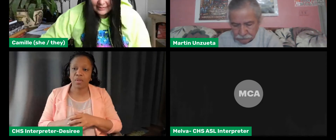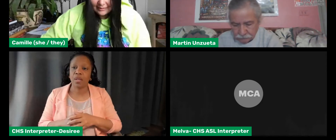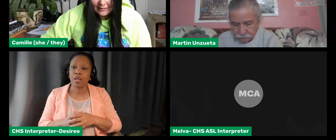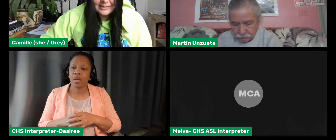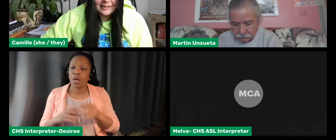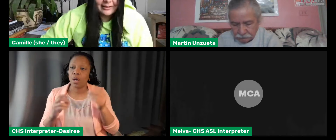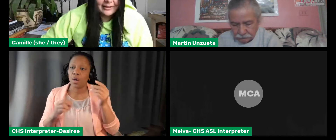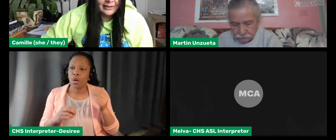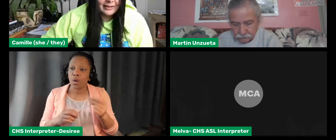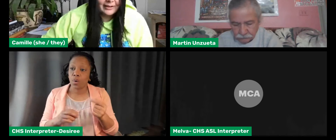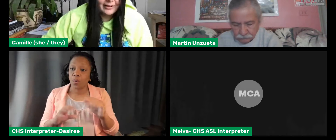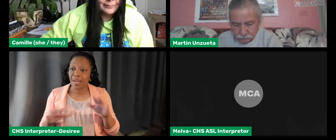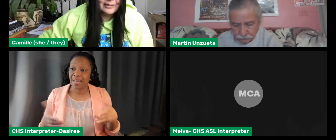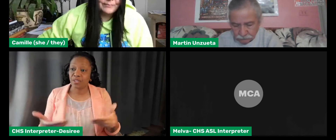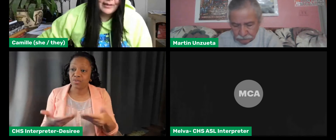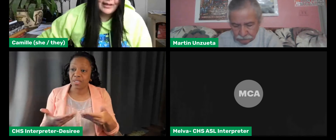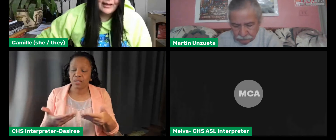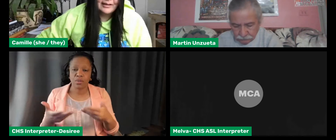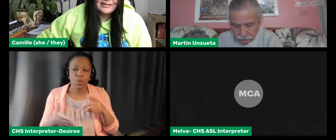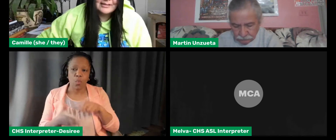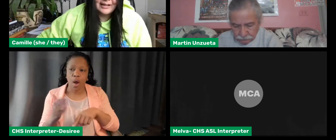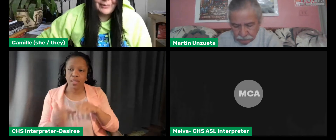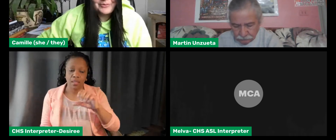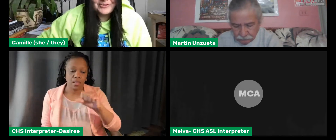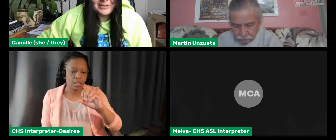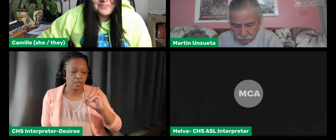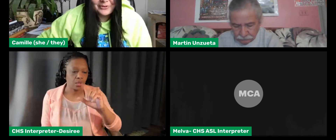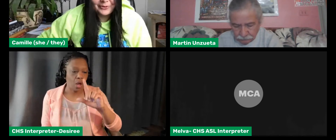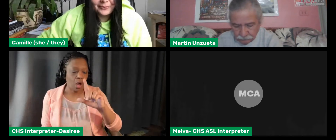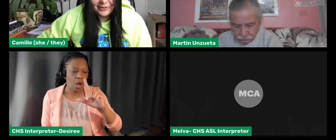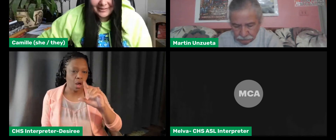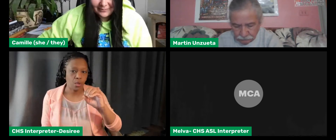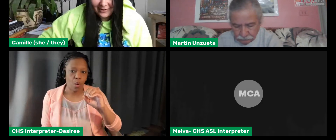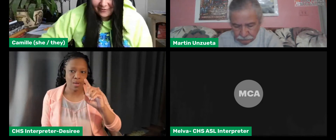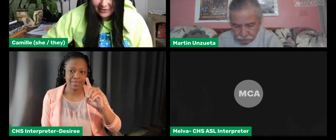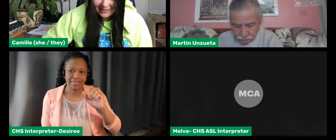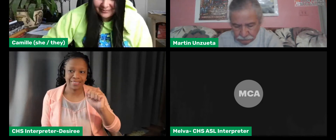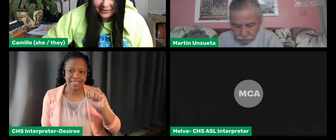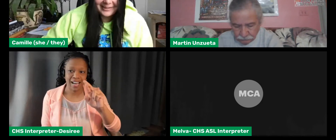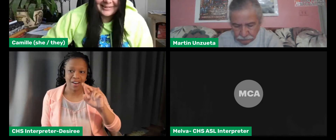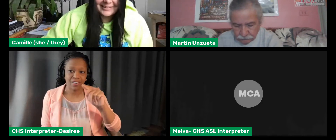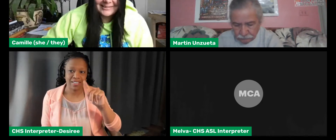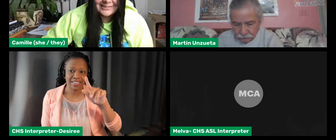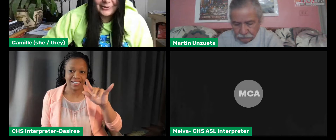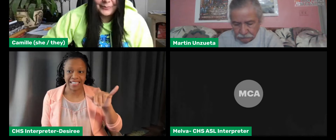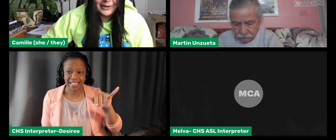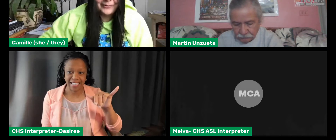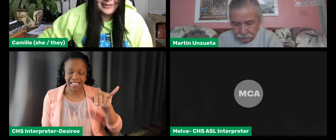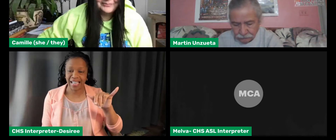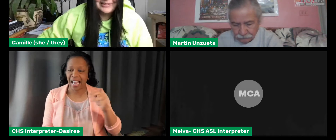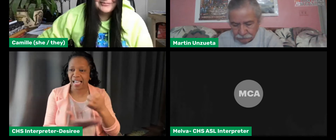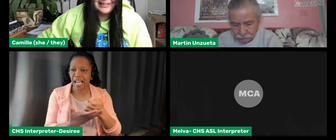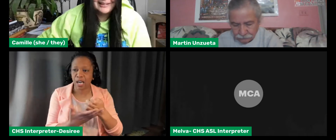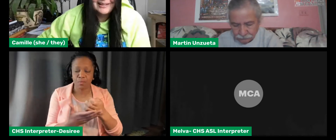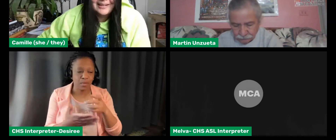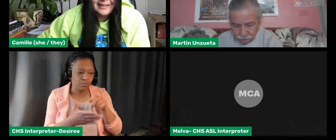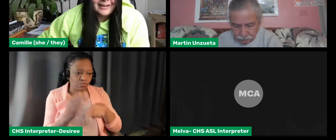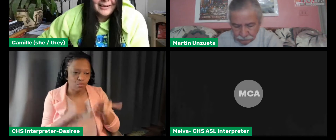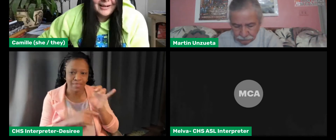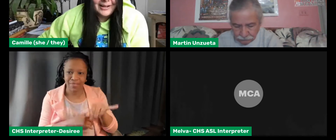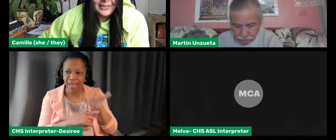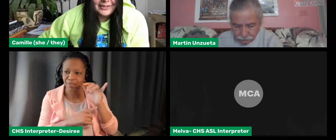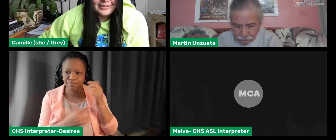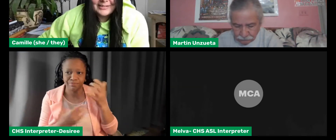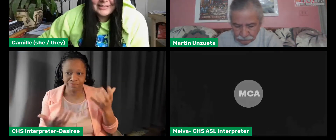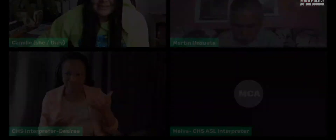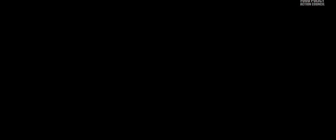what is the solidarity economy. And I'm using a mural board. This is my first time trying this, so bear with me. But